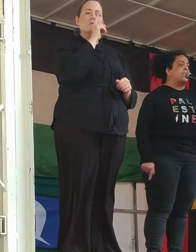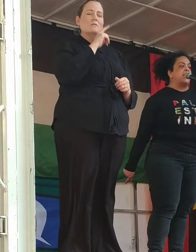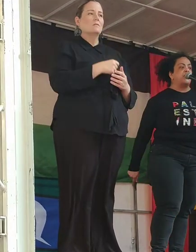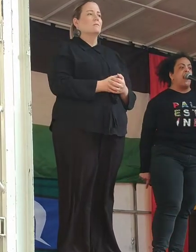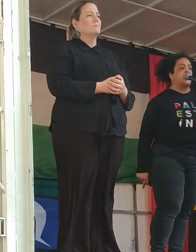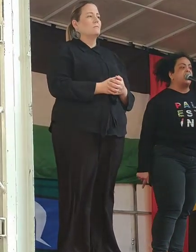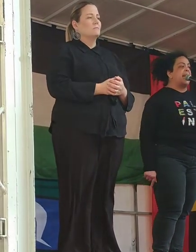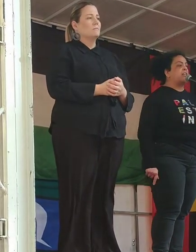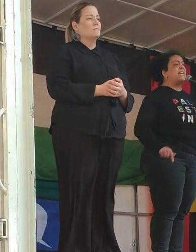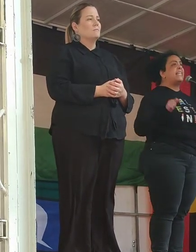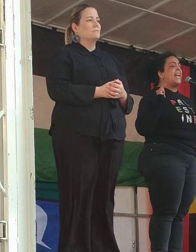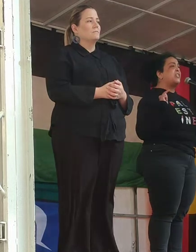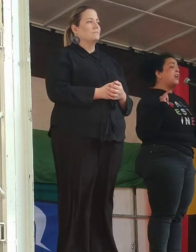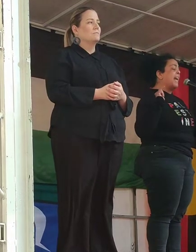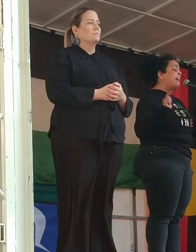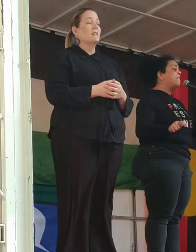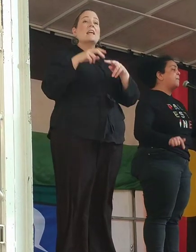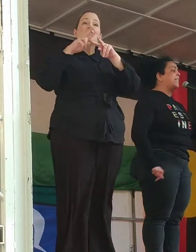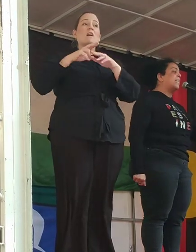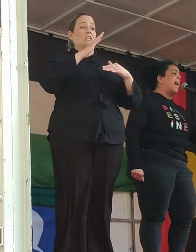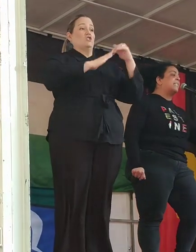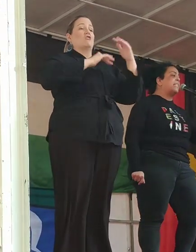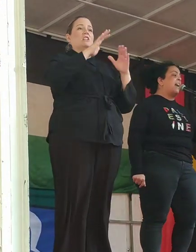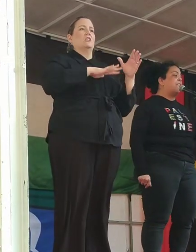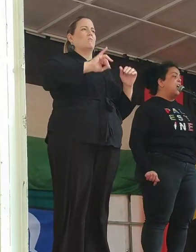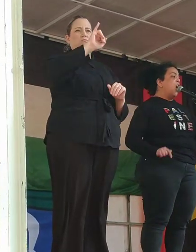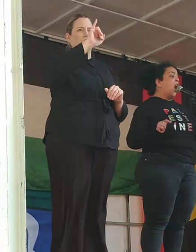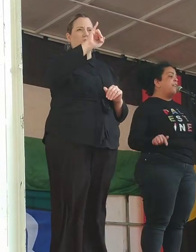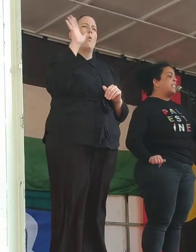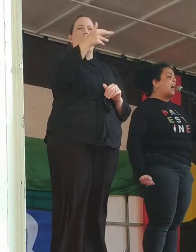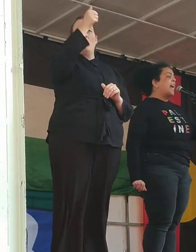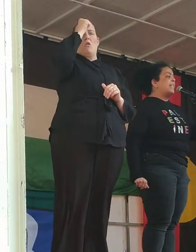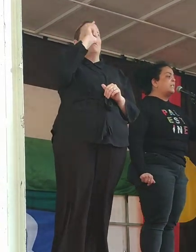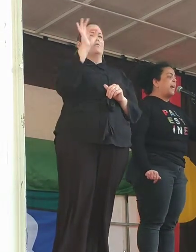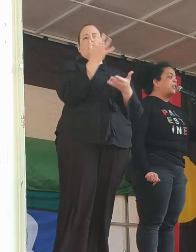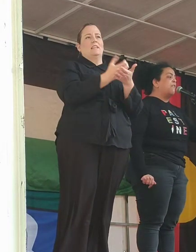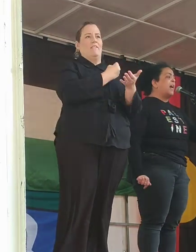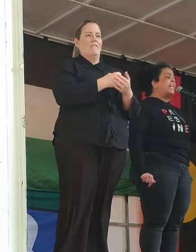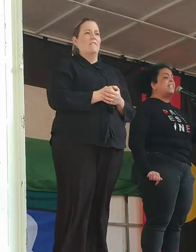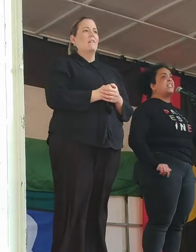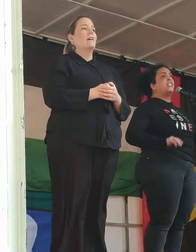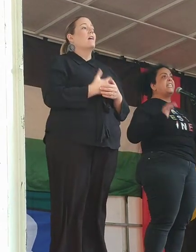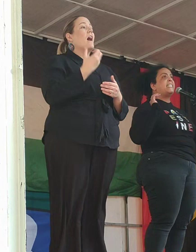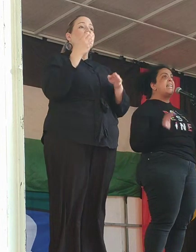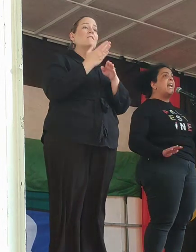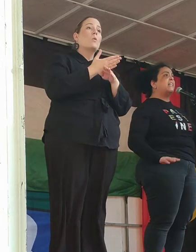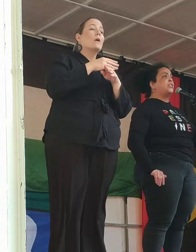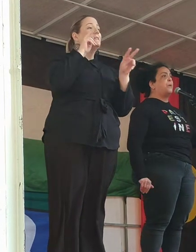Israel's construction sector is infamously unsafe. Oversight and inspection of working conditions